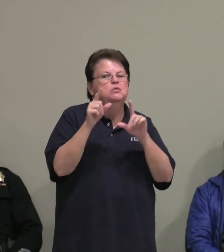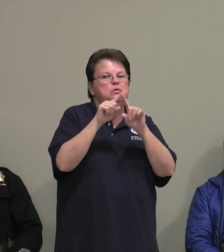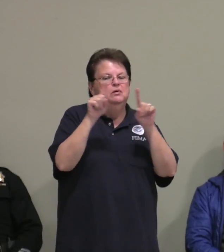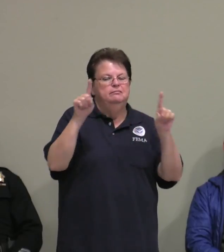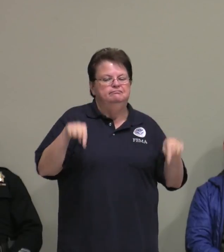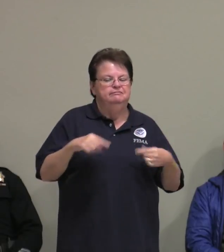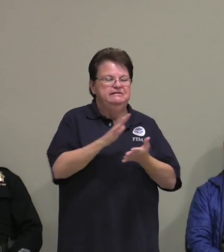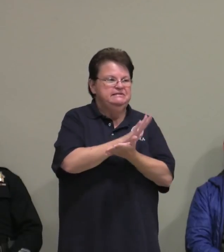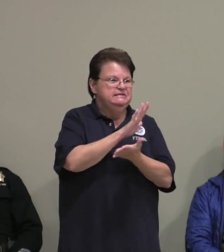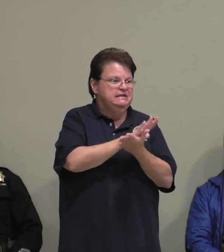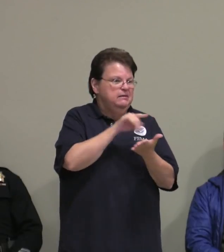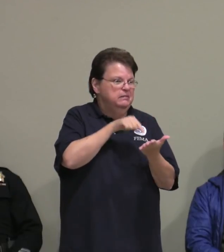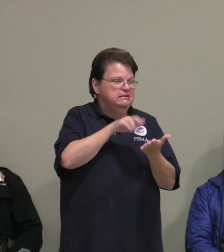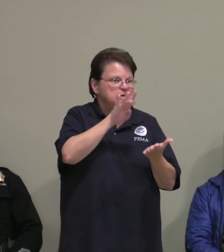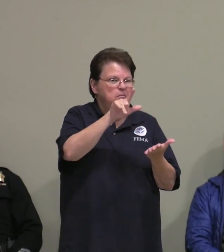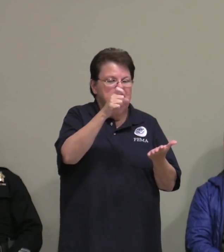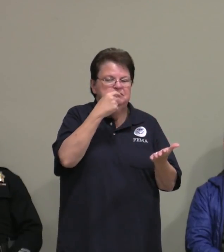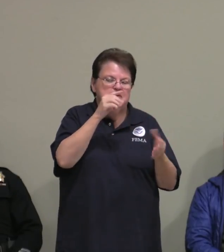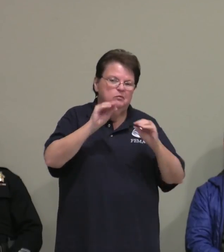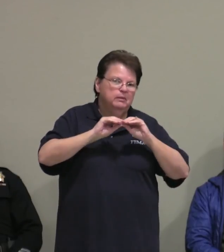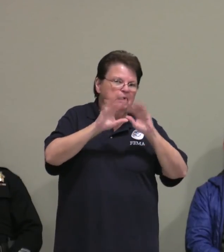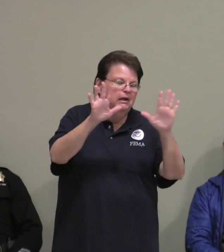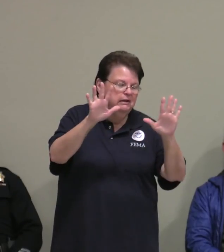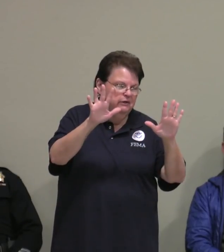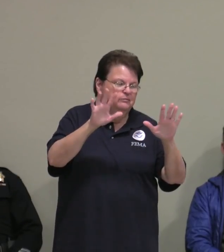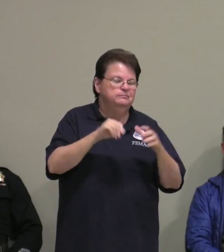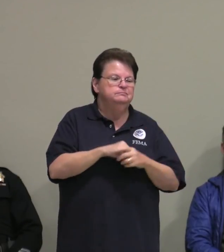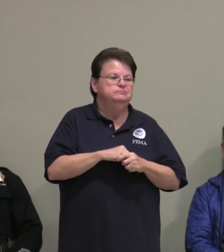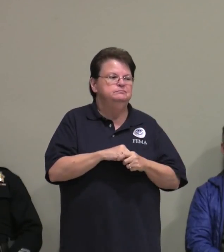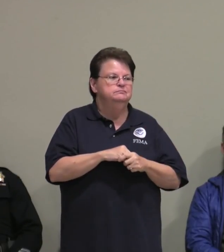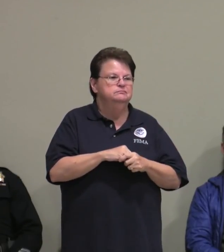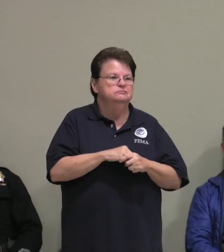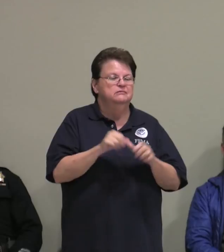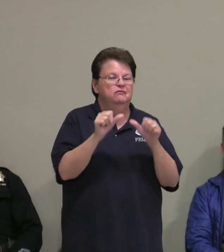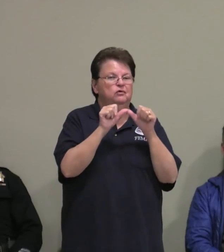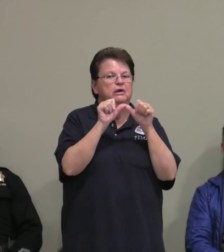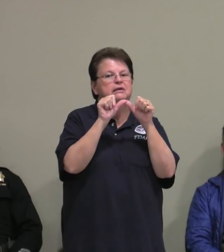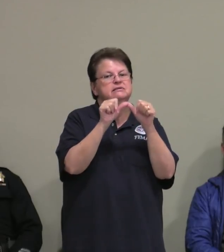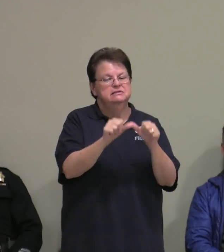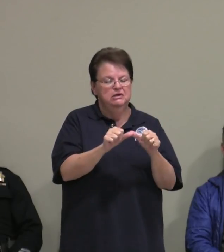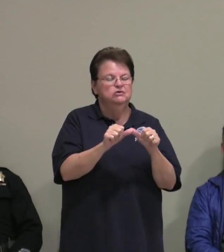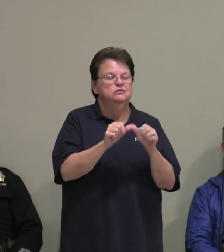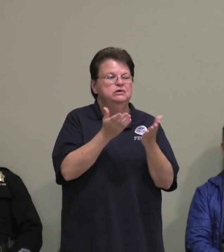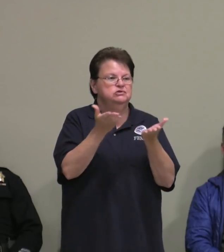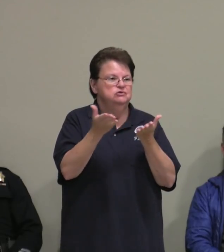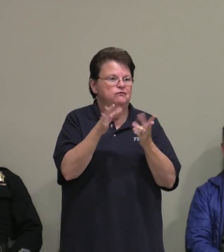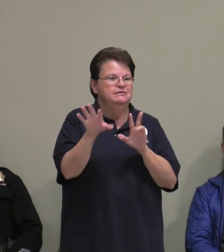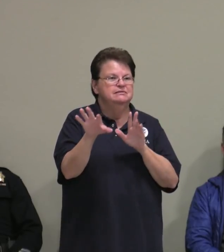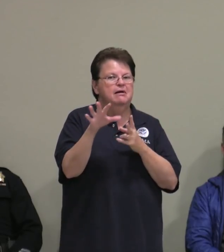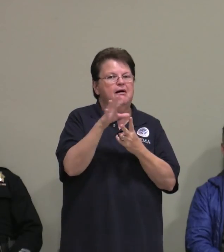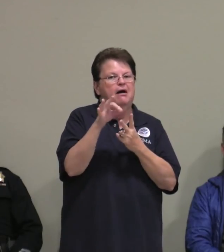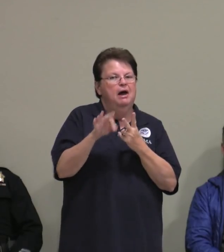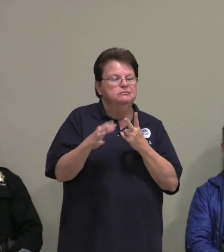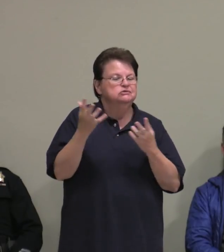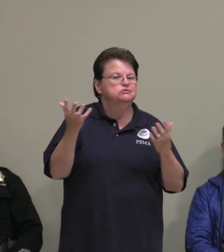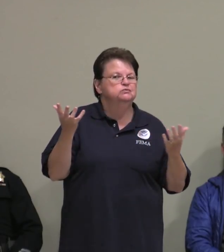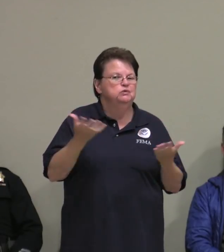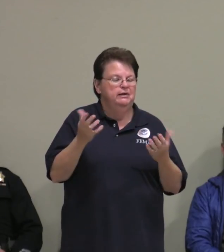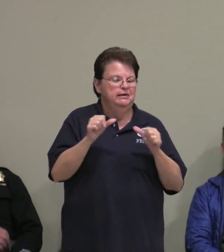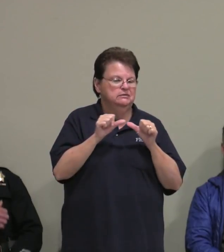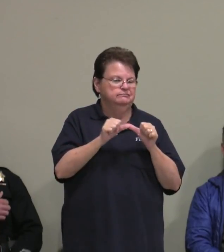The second thing I wanted to talk about was the options for continuing service as we go forward. And